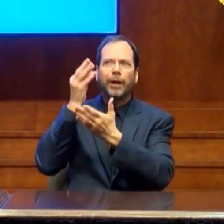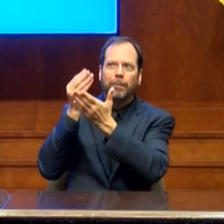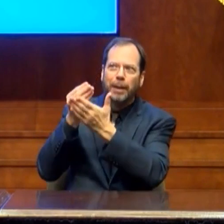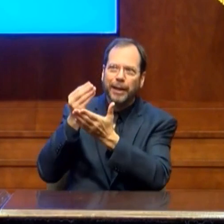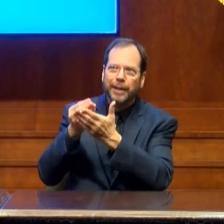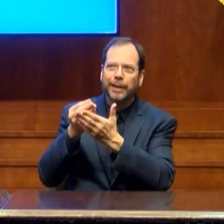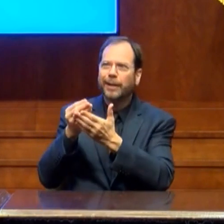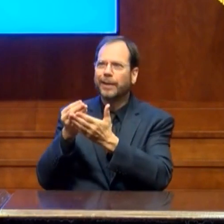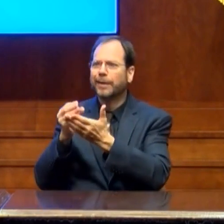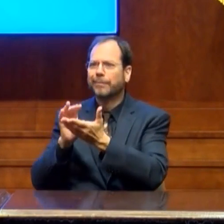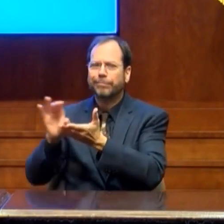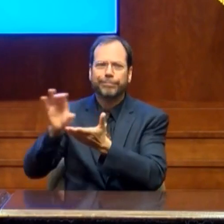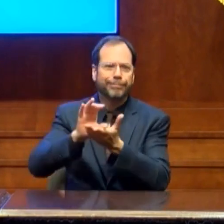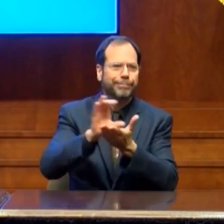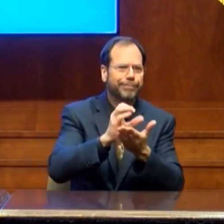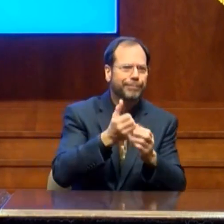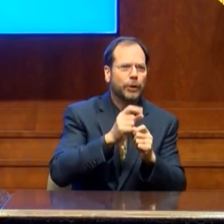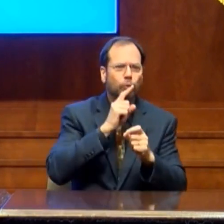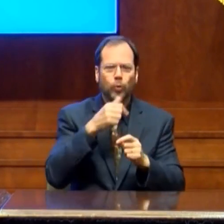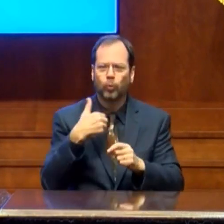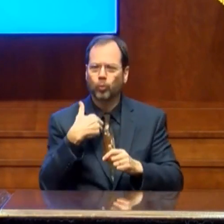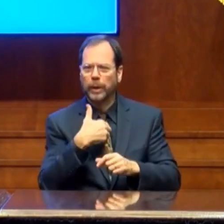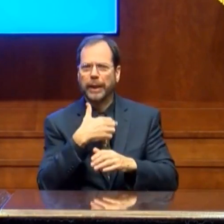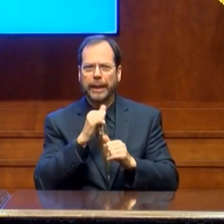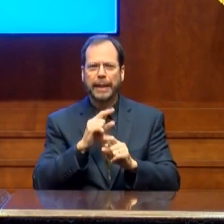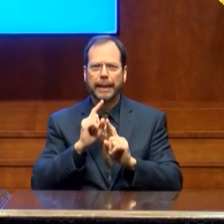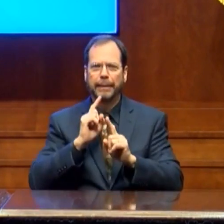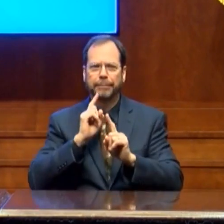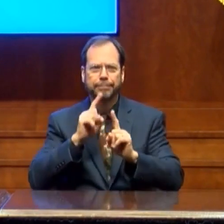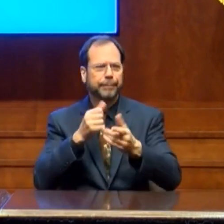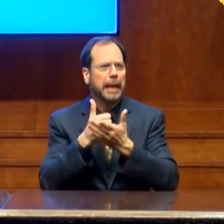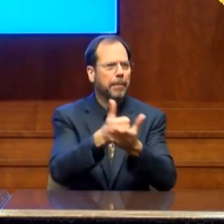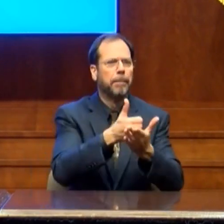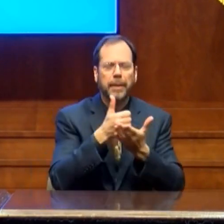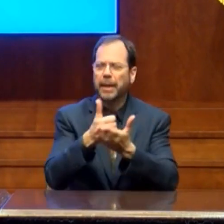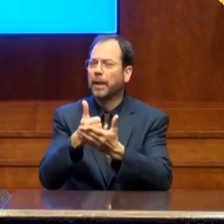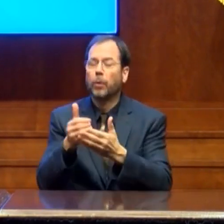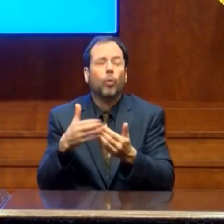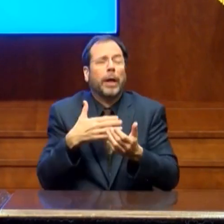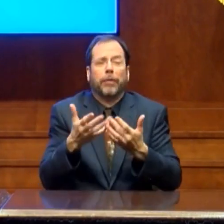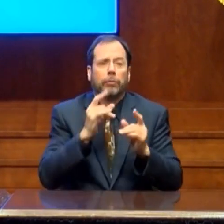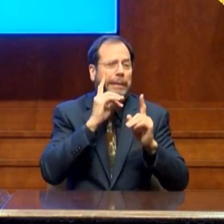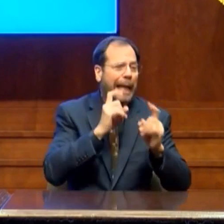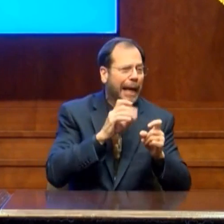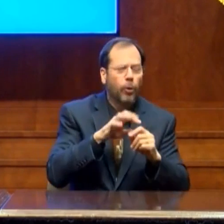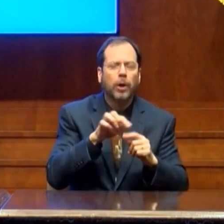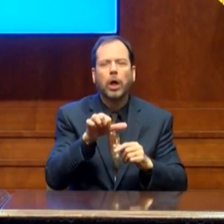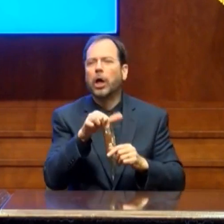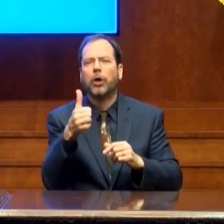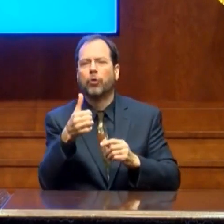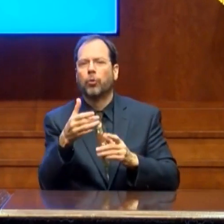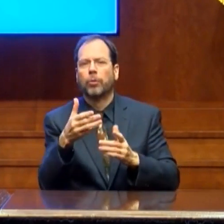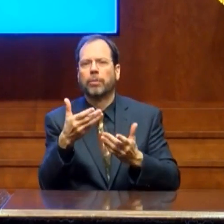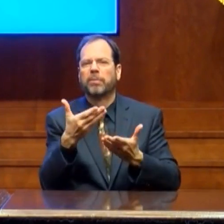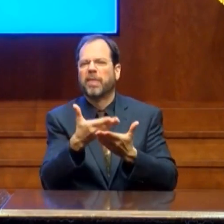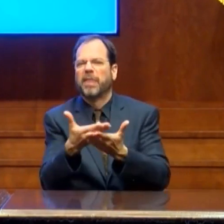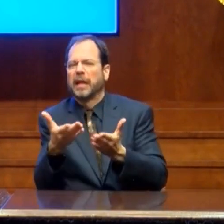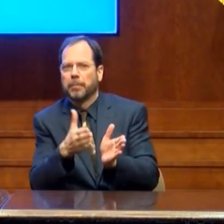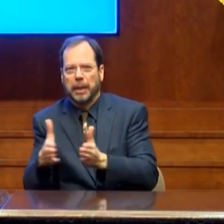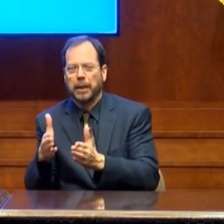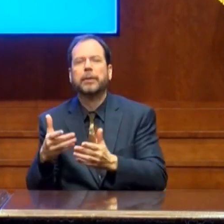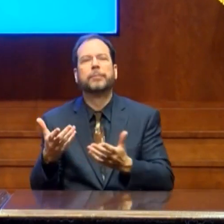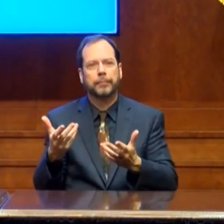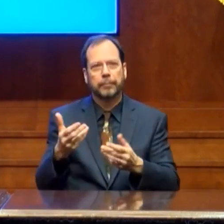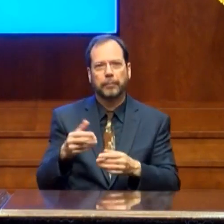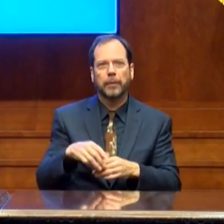federal resources where needed to make sure that we will have the capability of responding, whether it be with regard to testing or other types of strategies. And